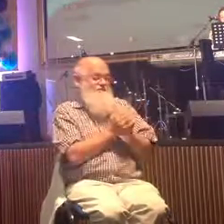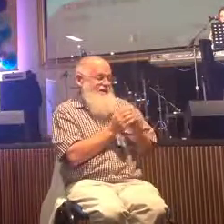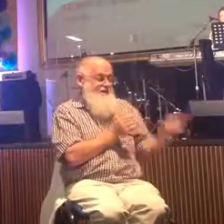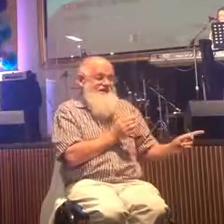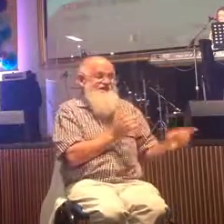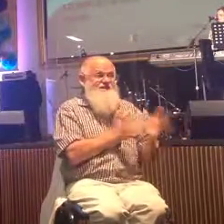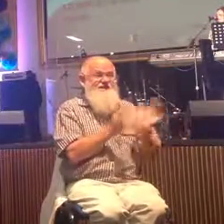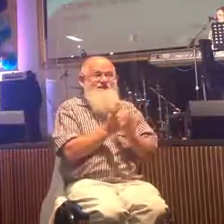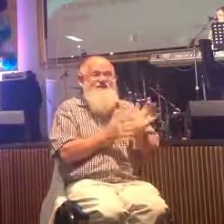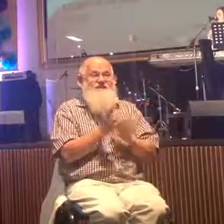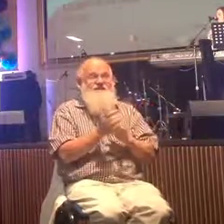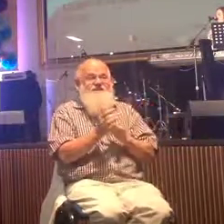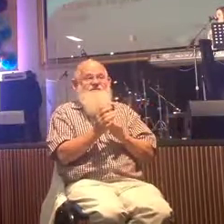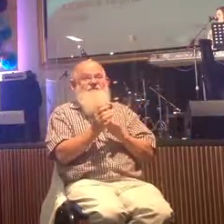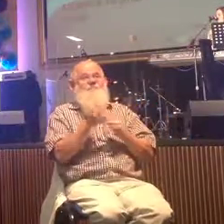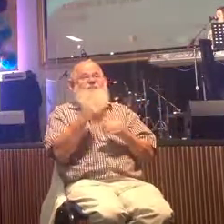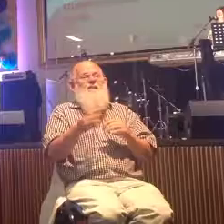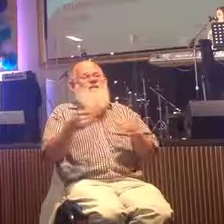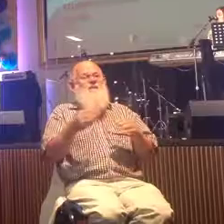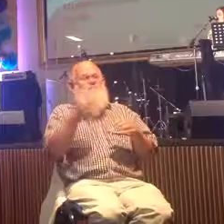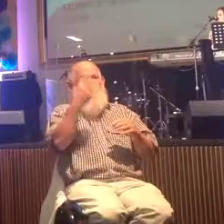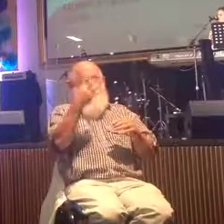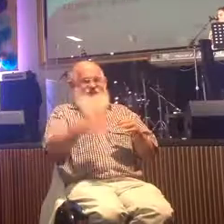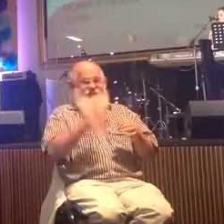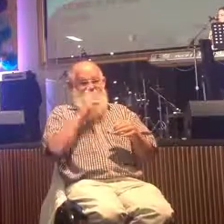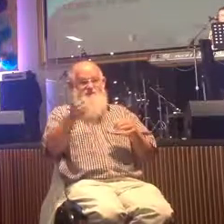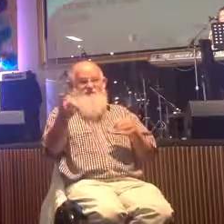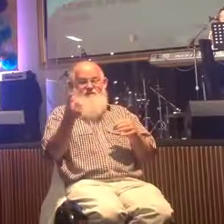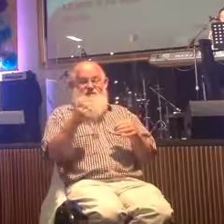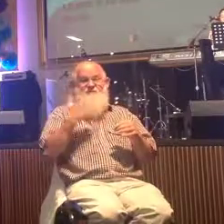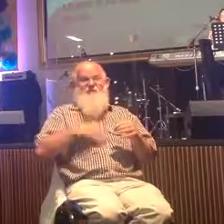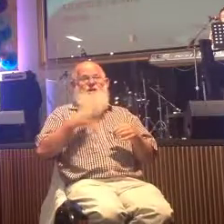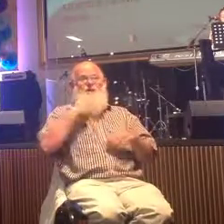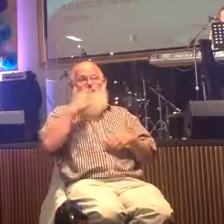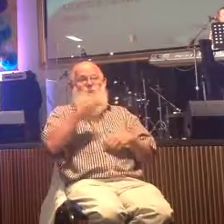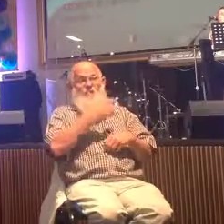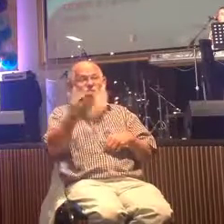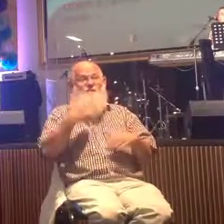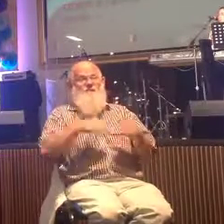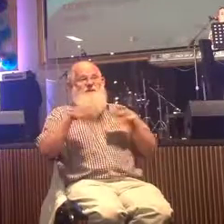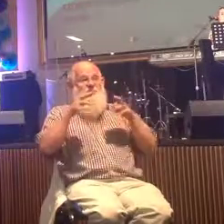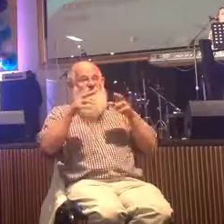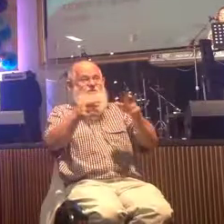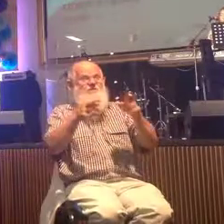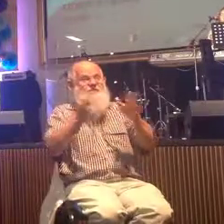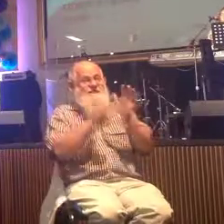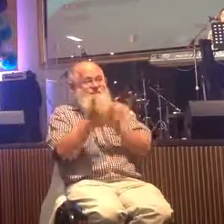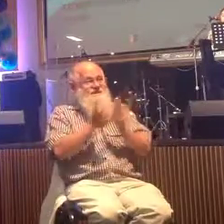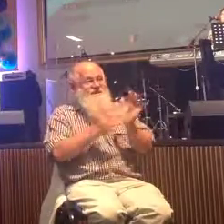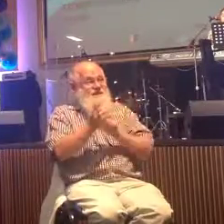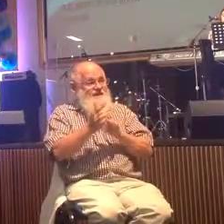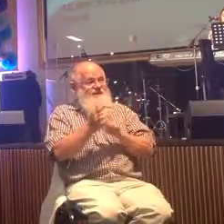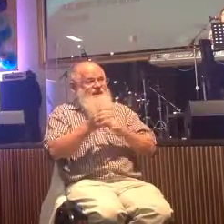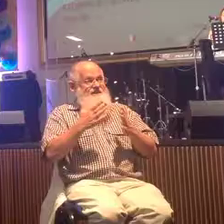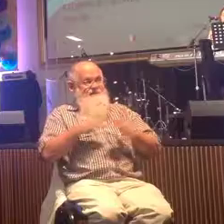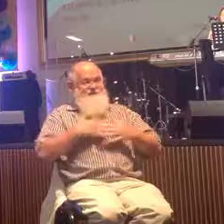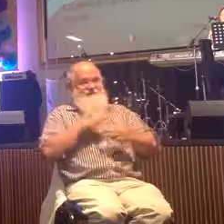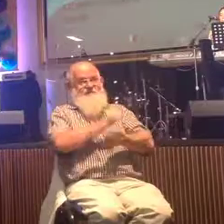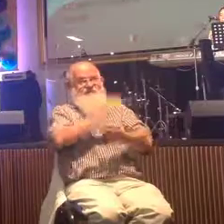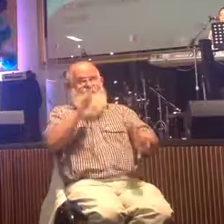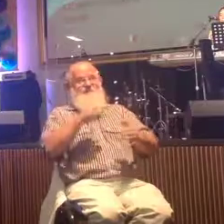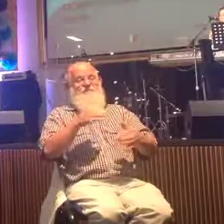Jesus, this whole family of people are here because I talked to them in the street. These are the people I know. This